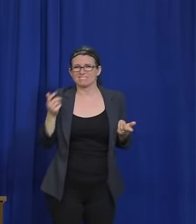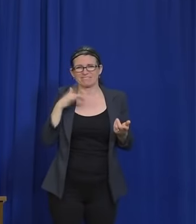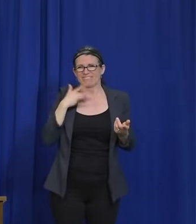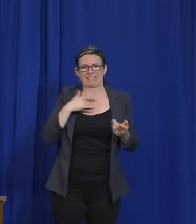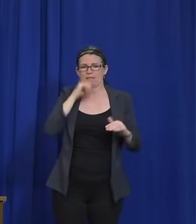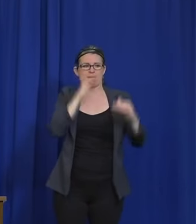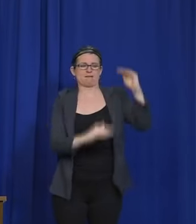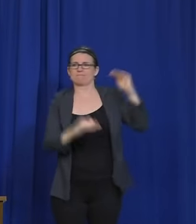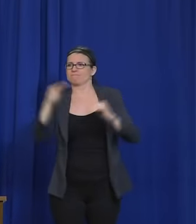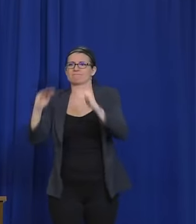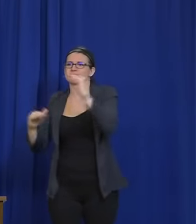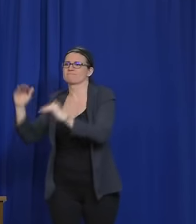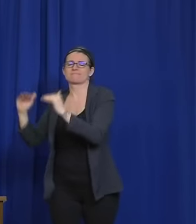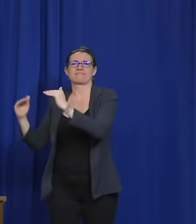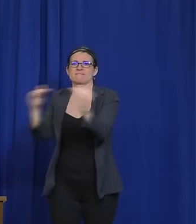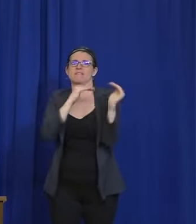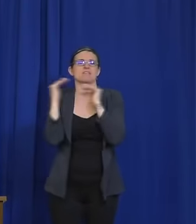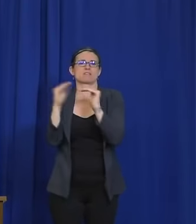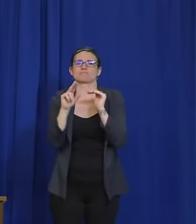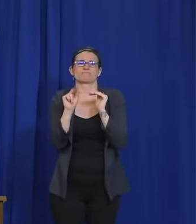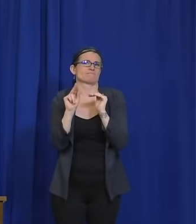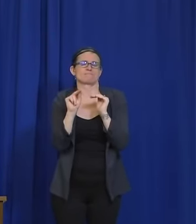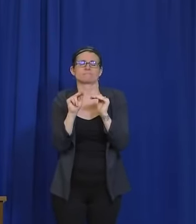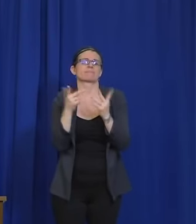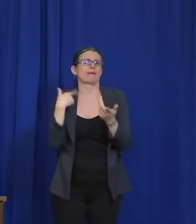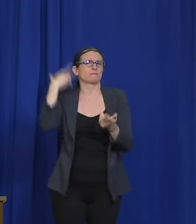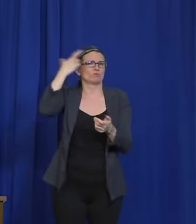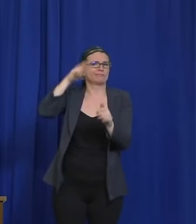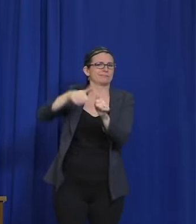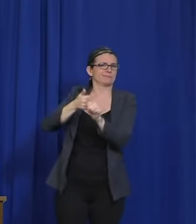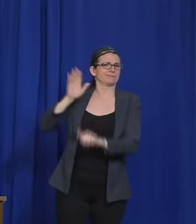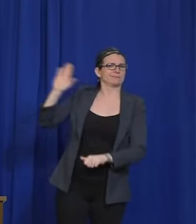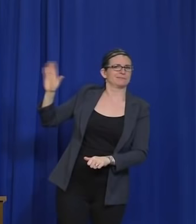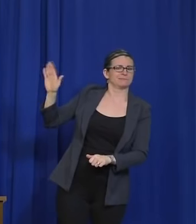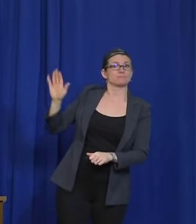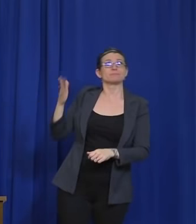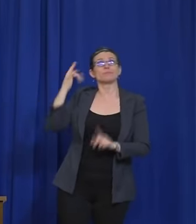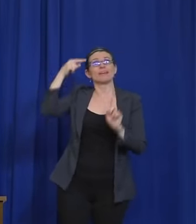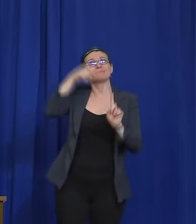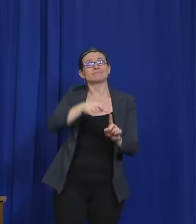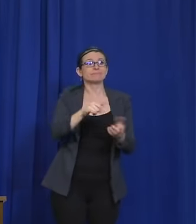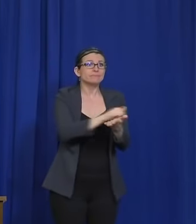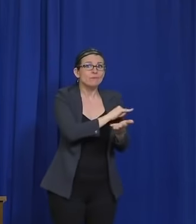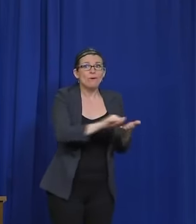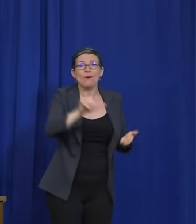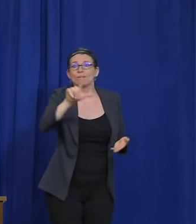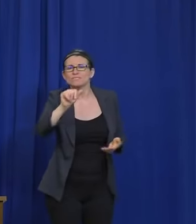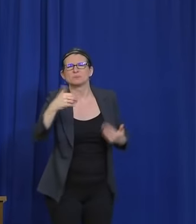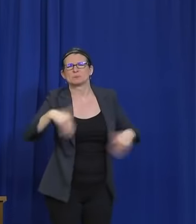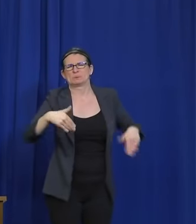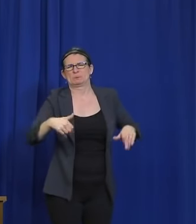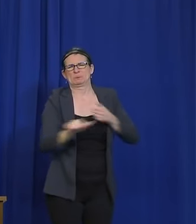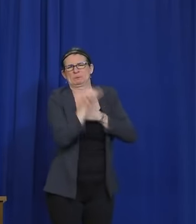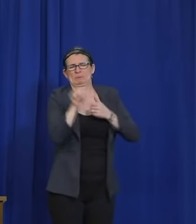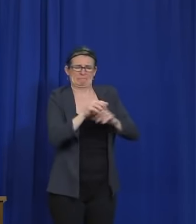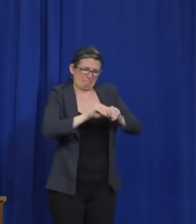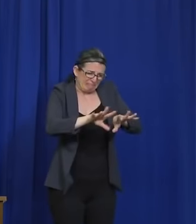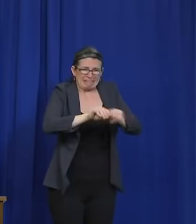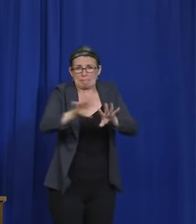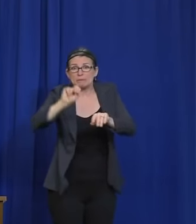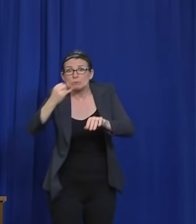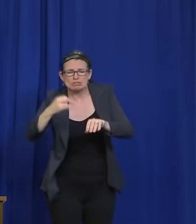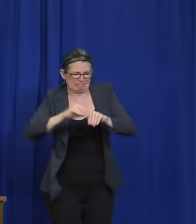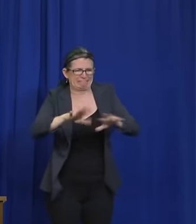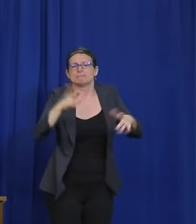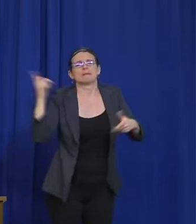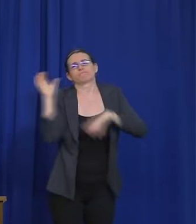test kits to entities operating in the hot spots, Massachusetts, New York, New Jersey, you know, Rhode Island,